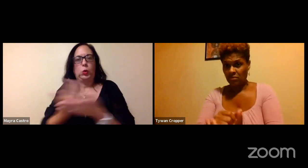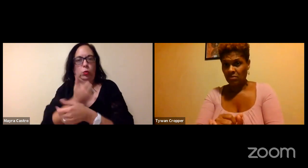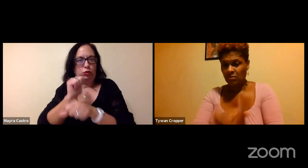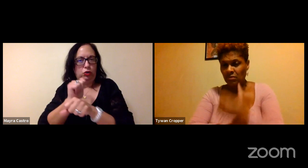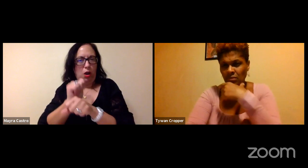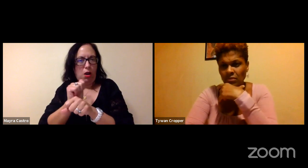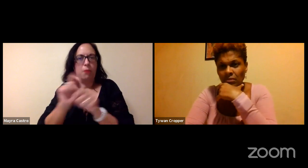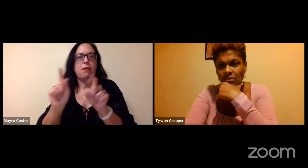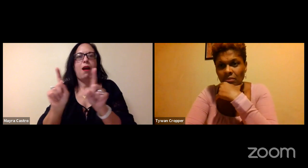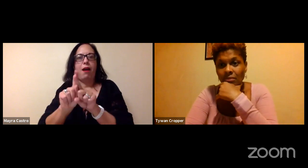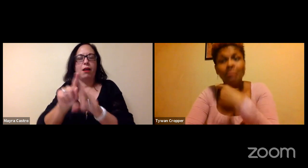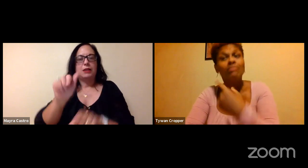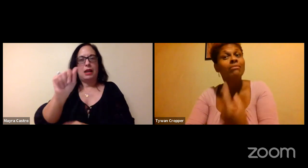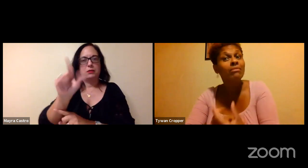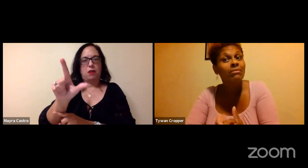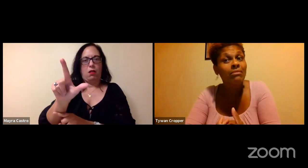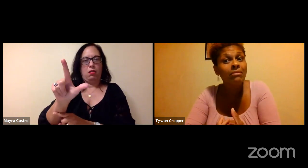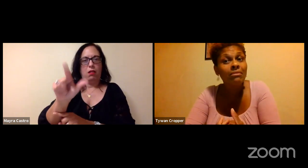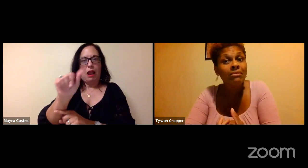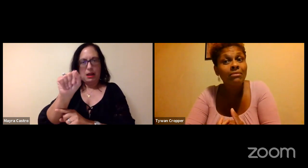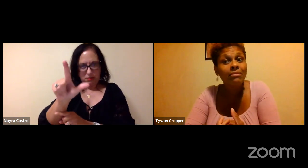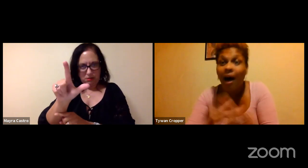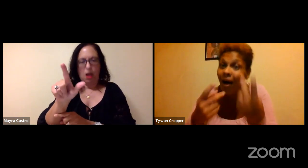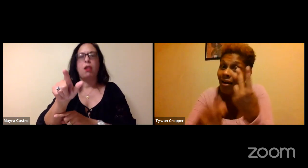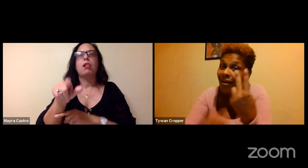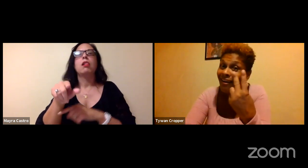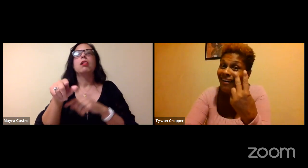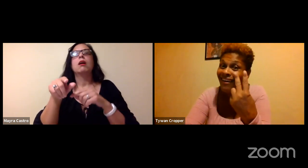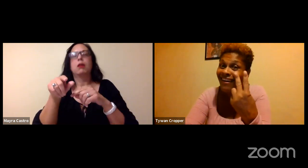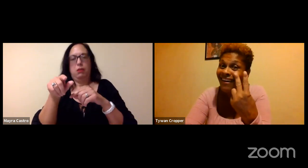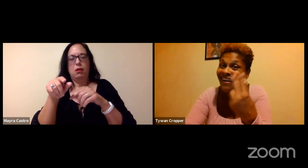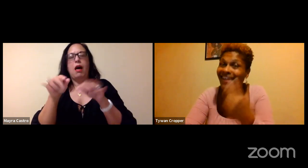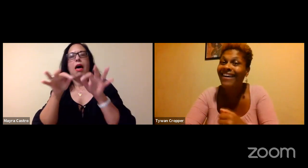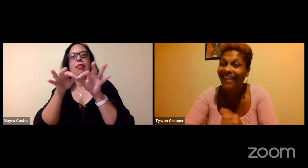Currently, I'm operating Camp Soul for the Deaf.